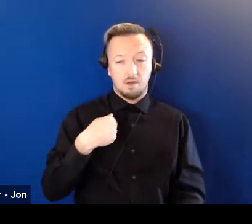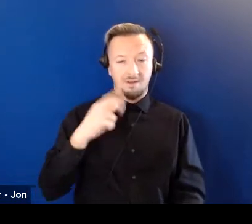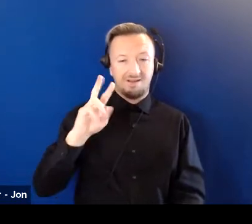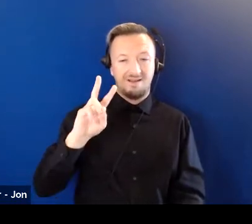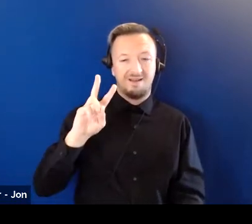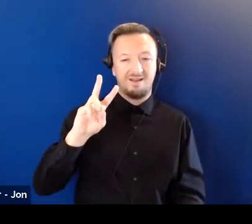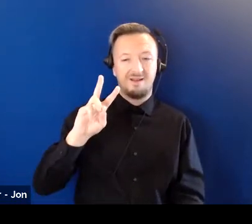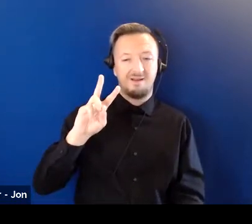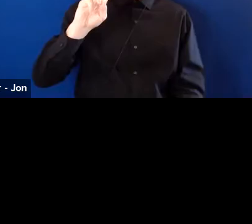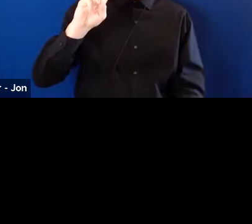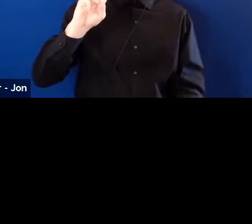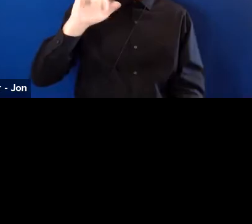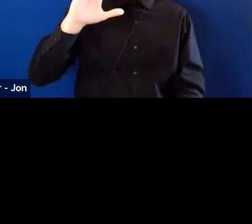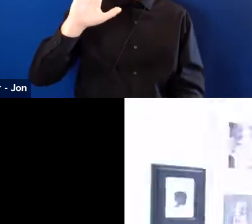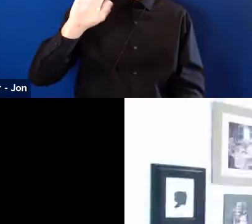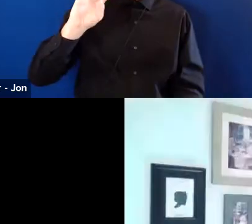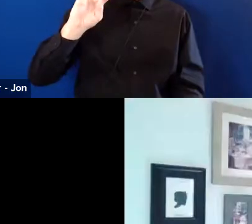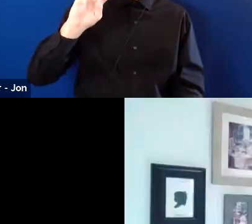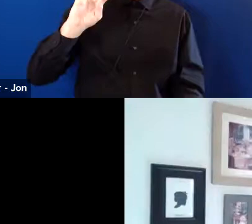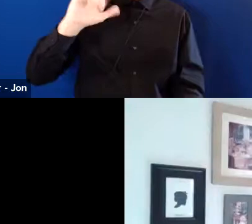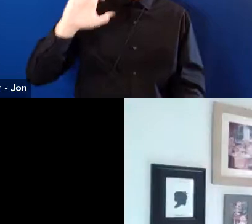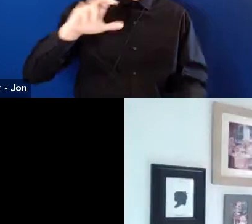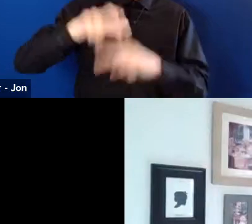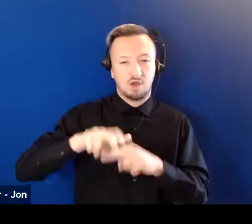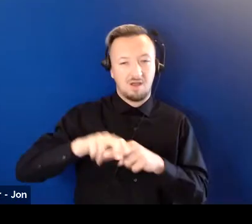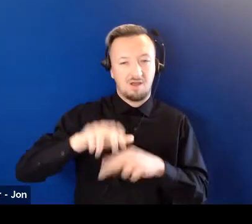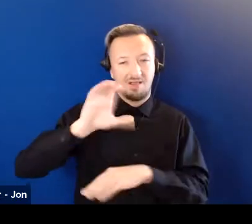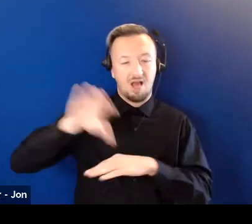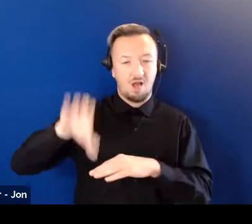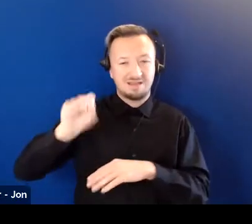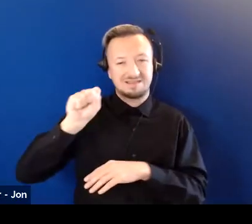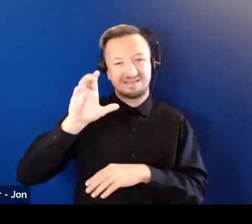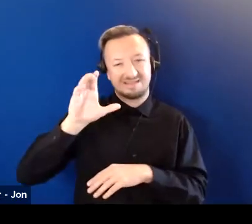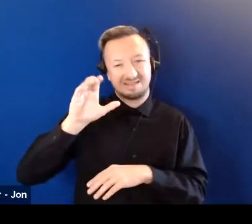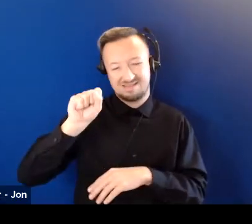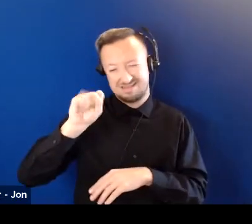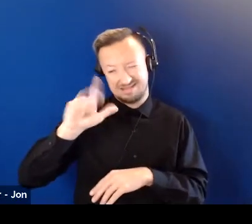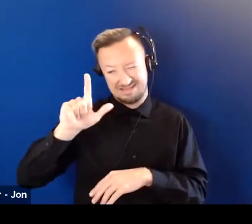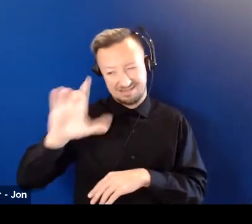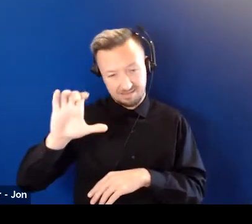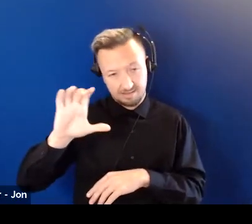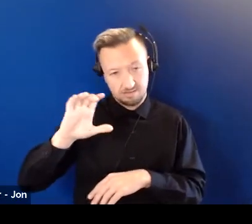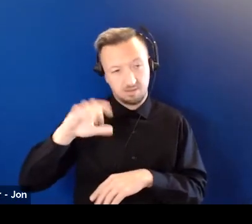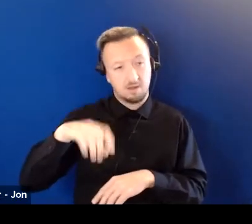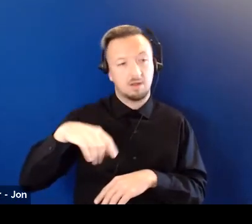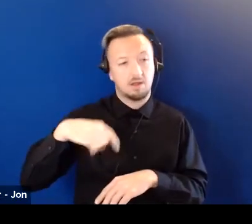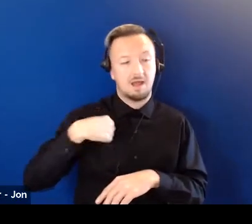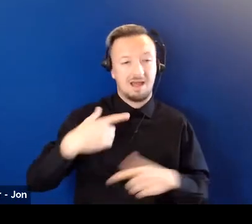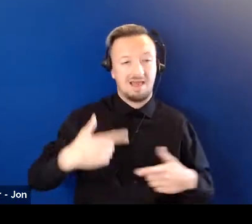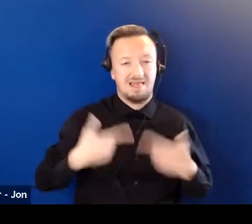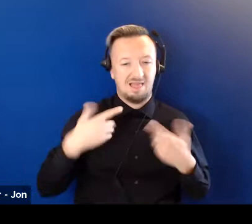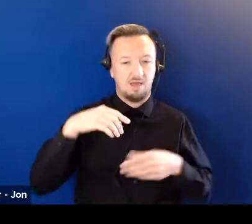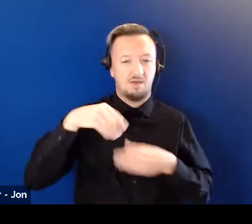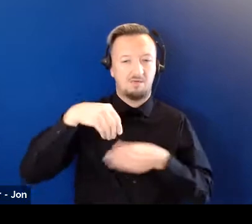chair of the Colorado CIL, Statewide Independent Living Center. And I live in the Denver